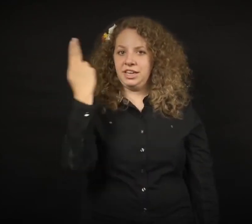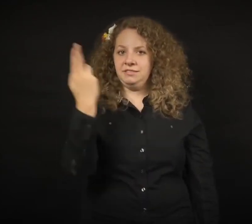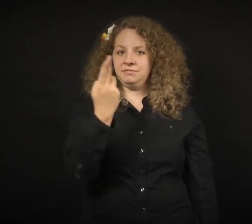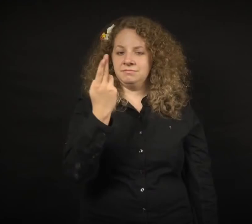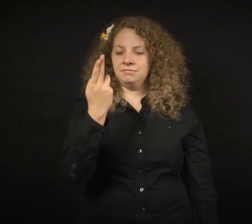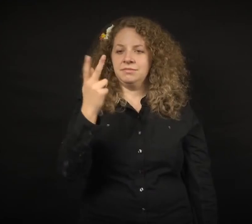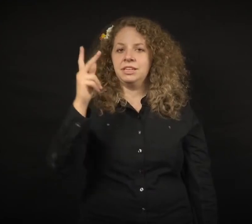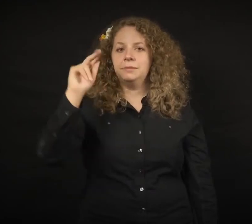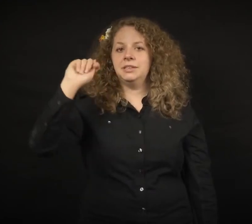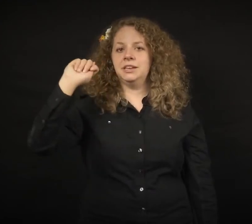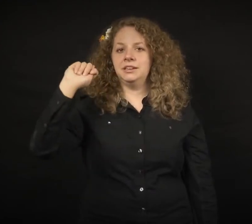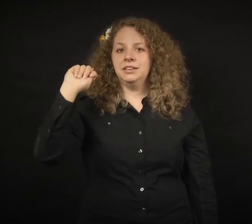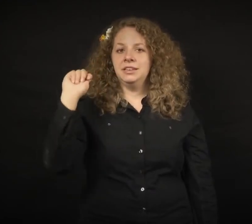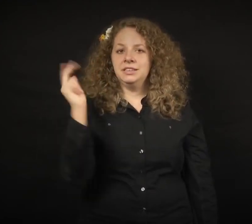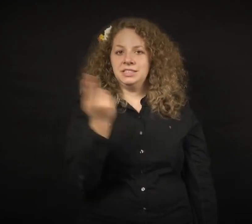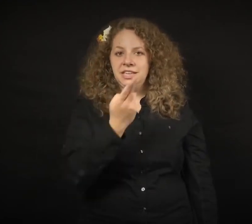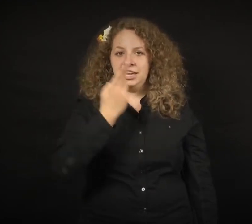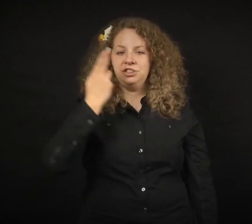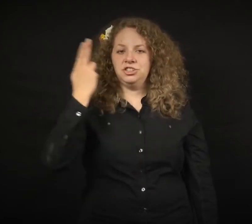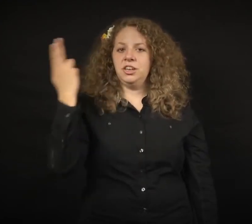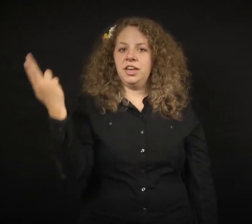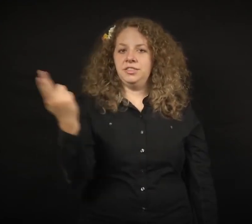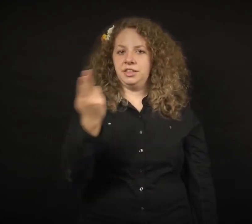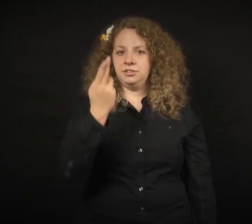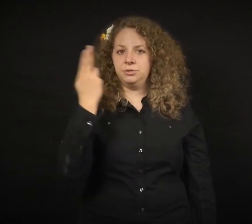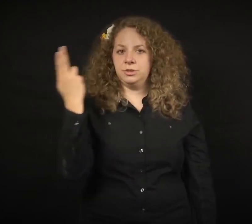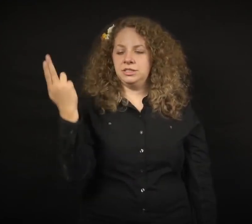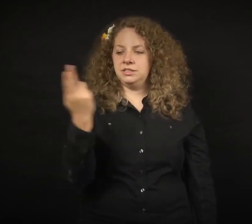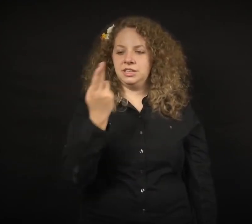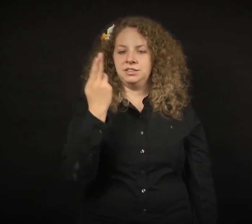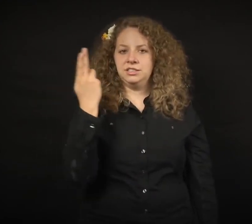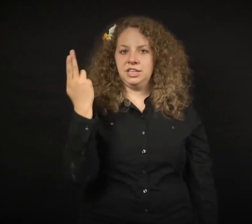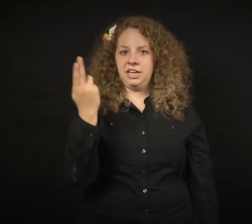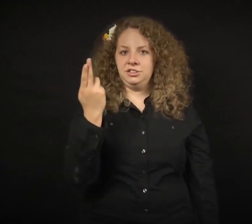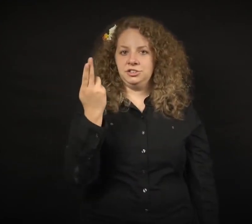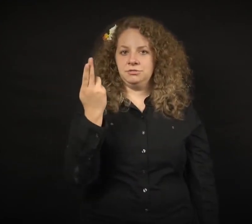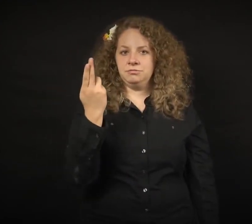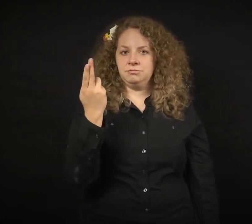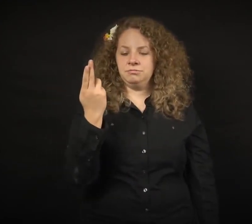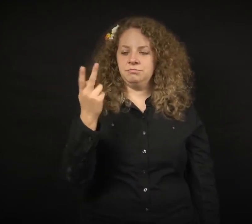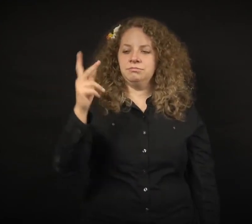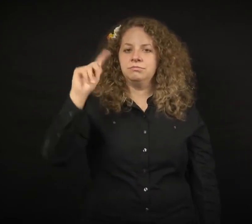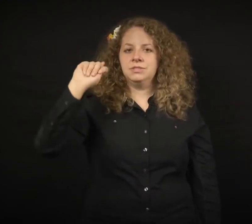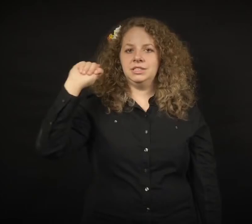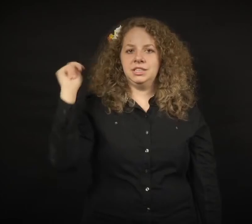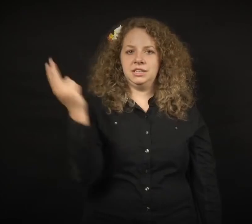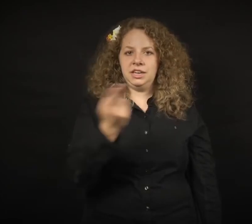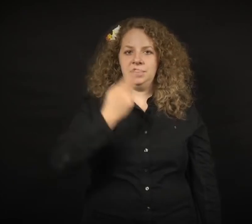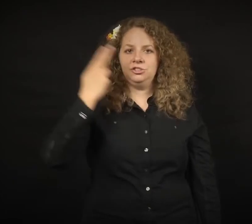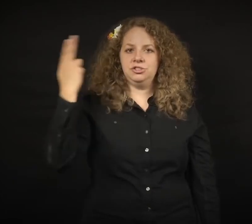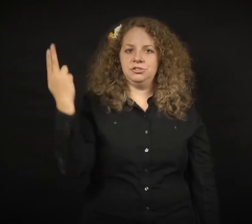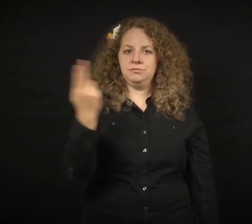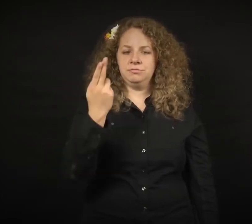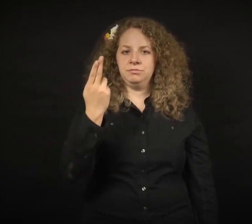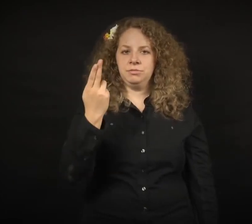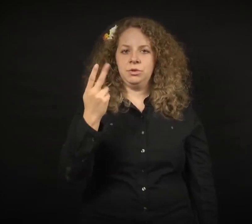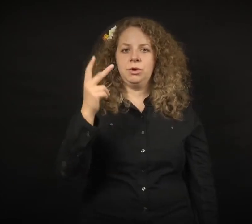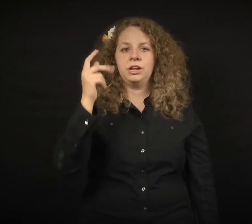Thursday can be done TH and then twisting the TH, TH, or it can